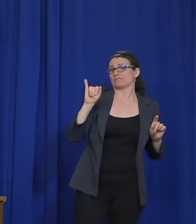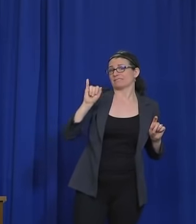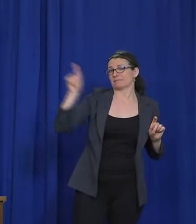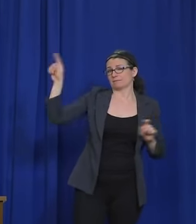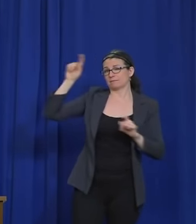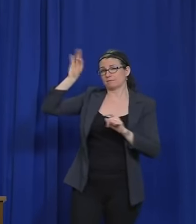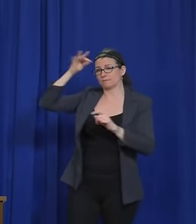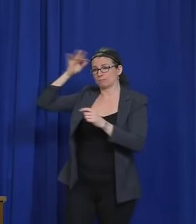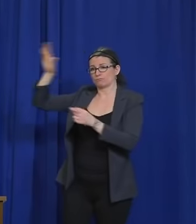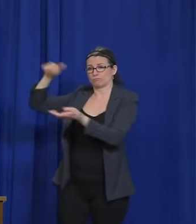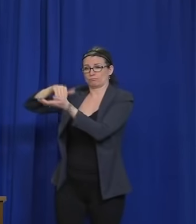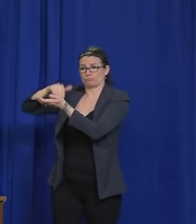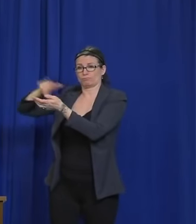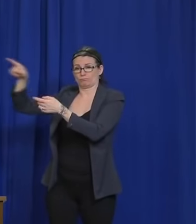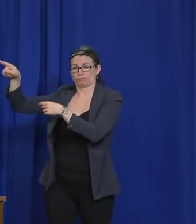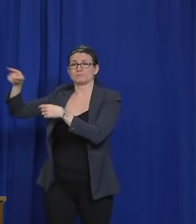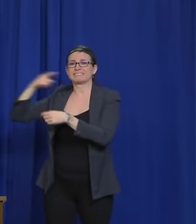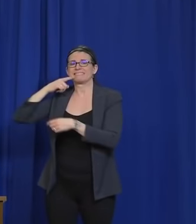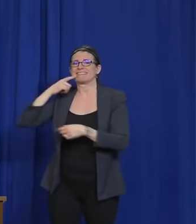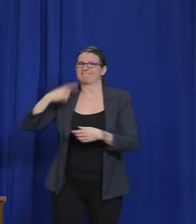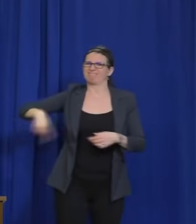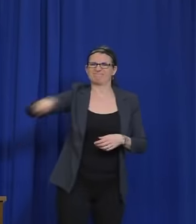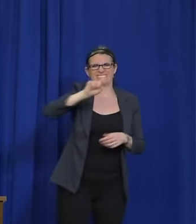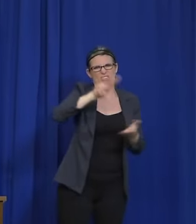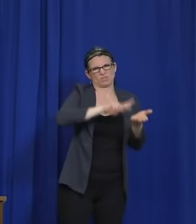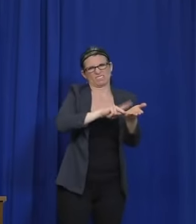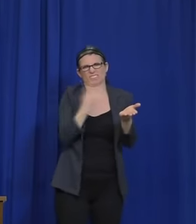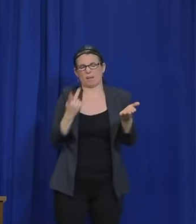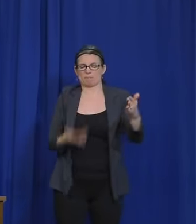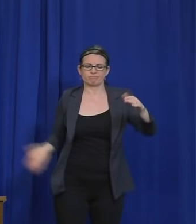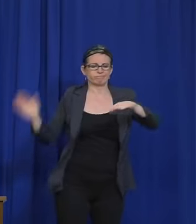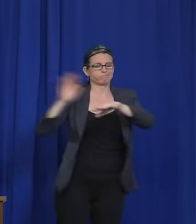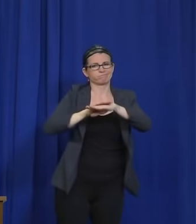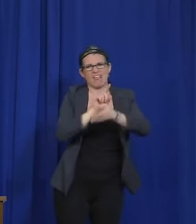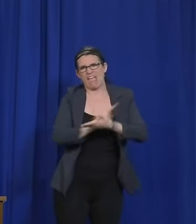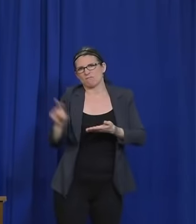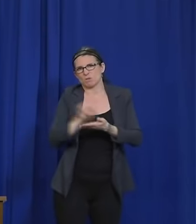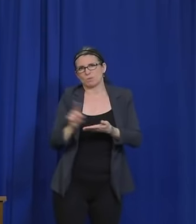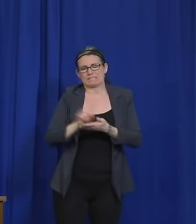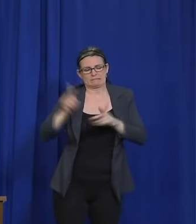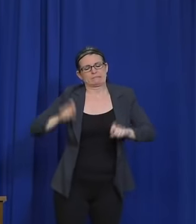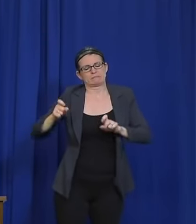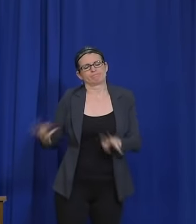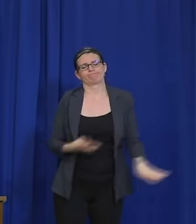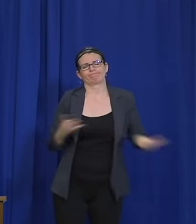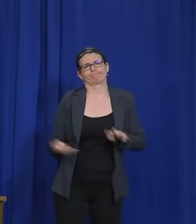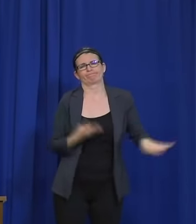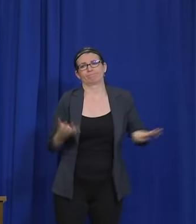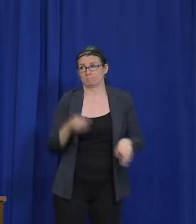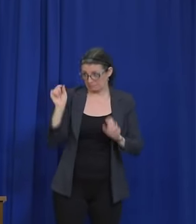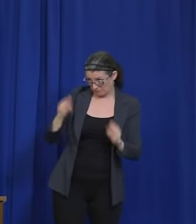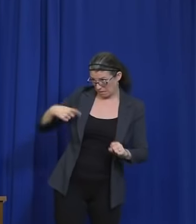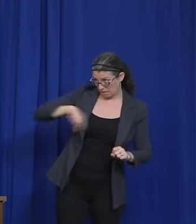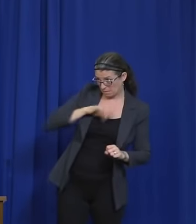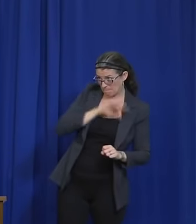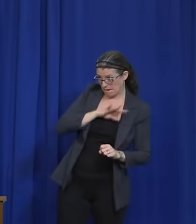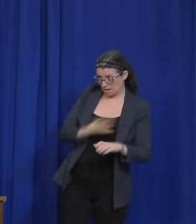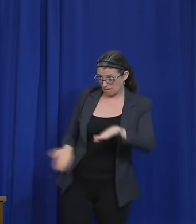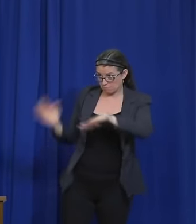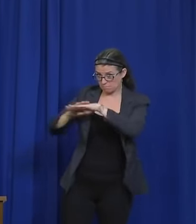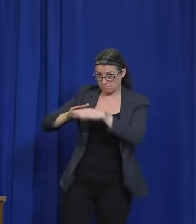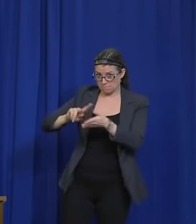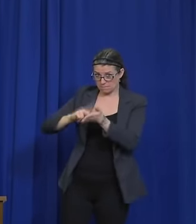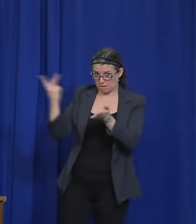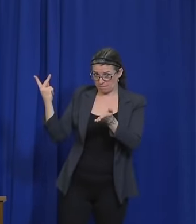weeks. Is that a feasibility in the state of Maine? So we have been looking at every and